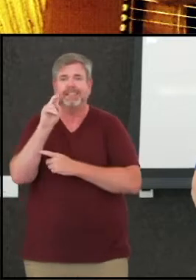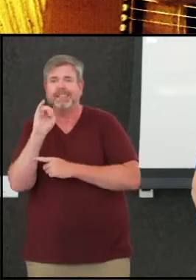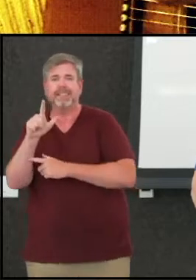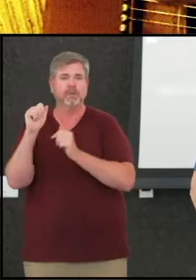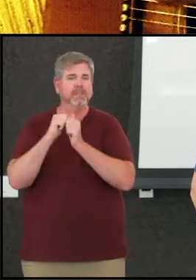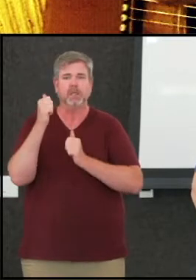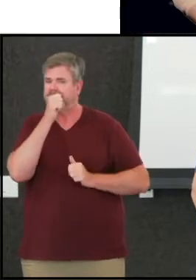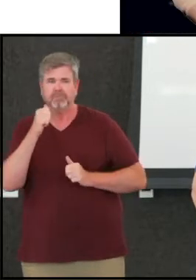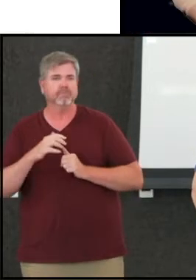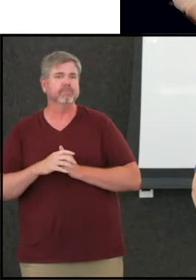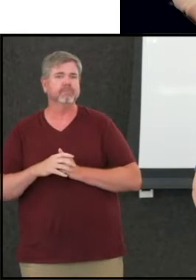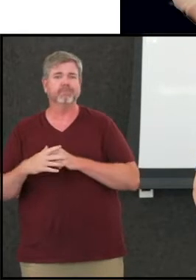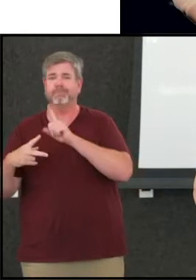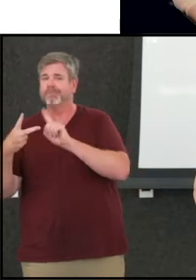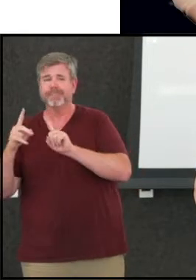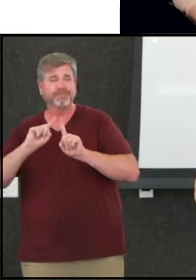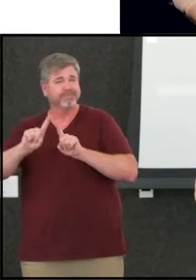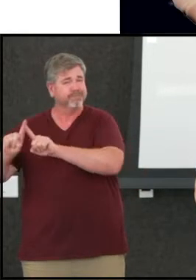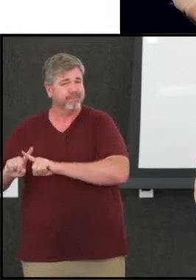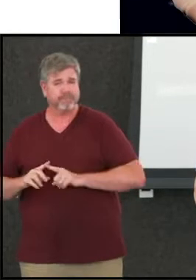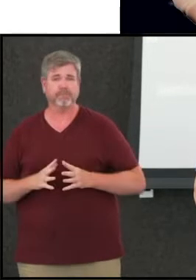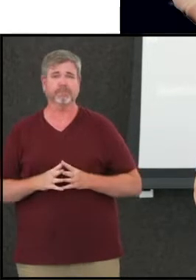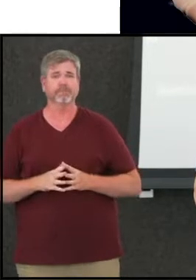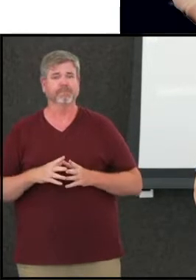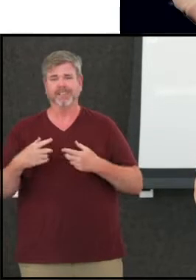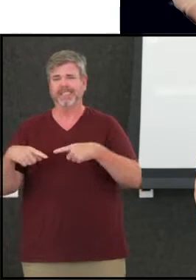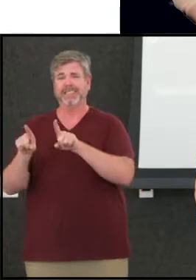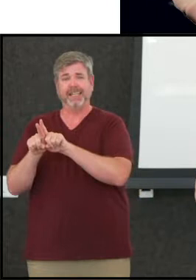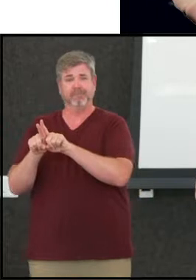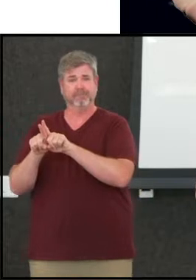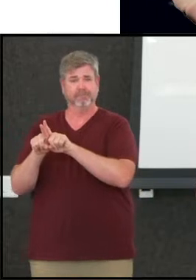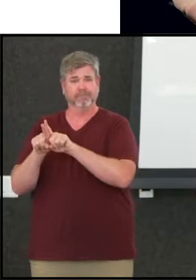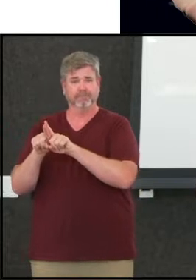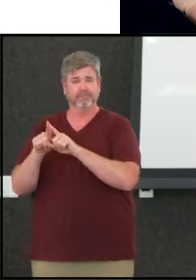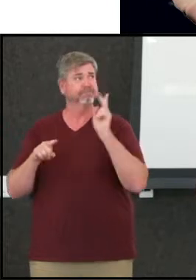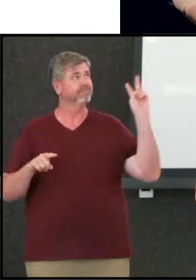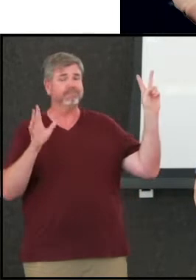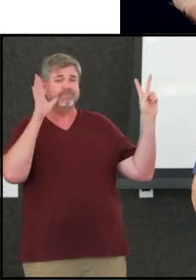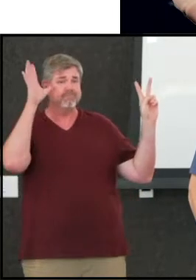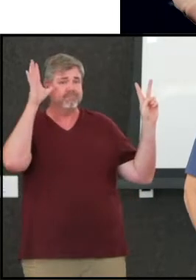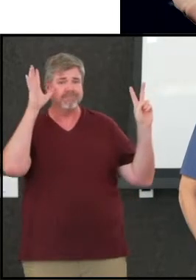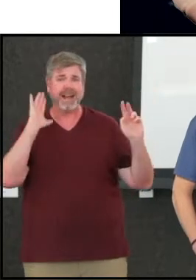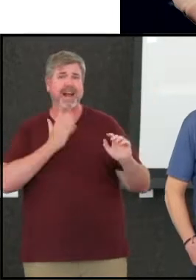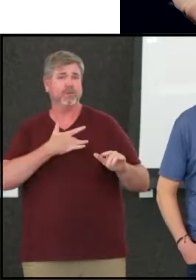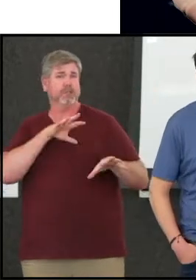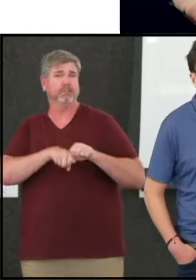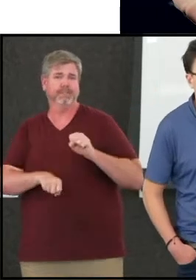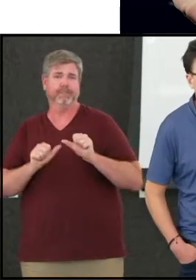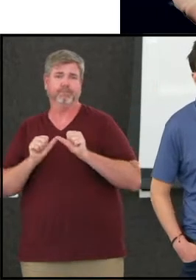Like these parents, our grief has been a constant for us. It's a constant passenger for us. It will